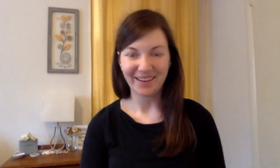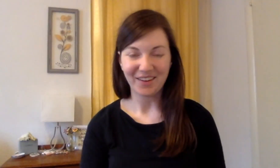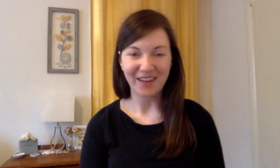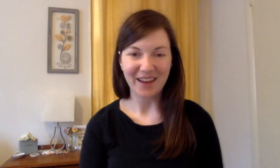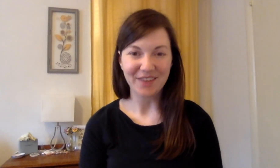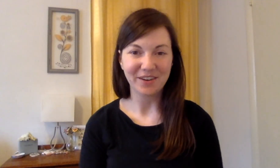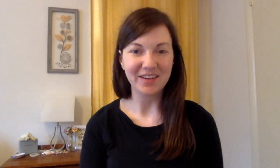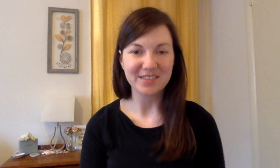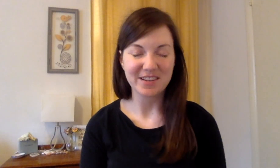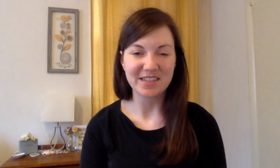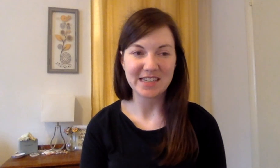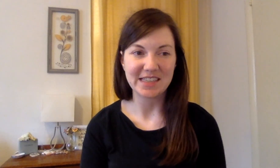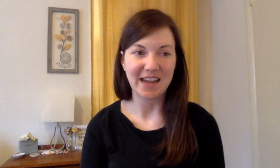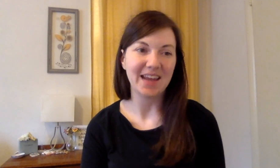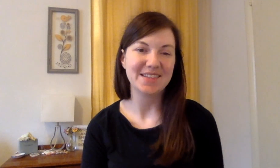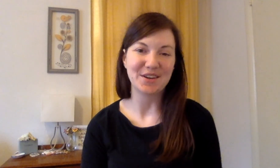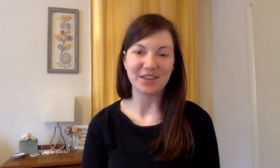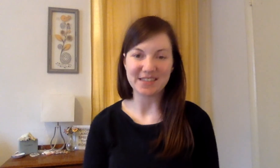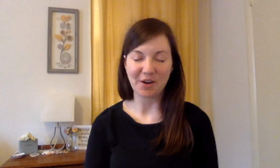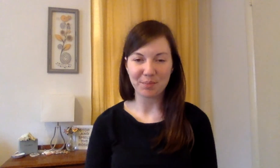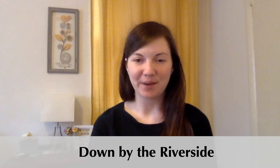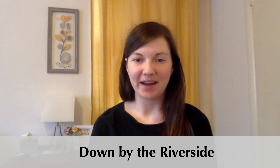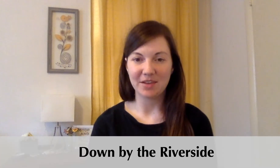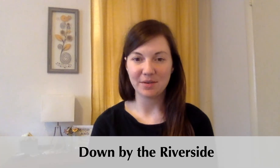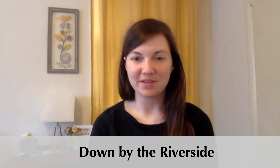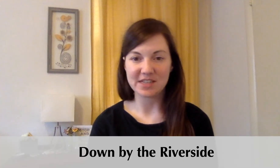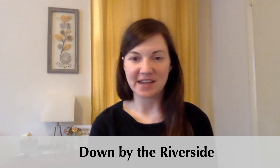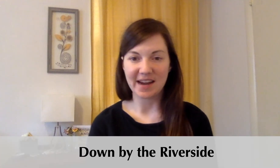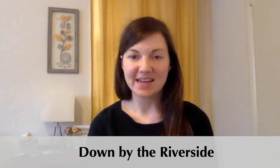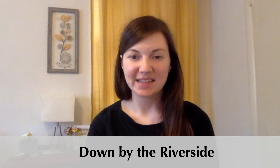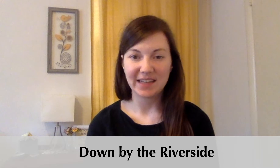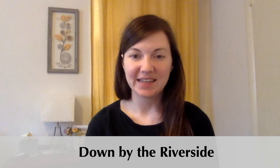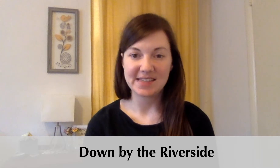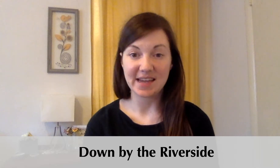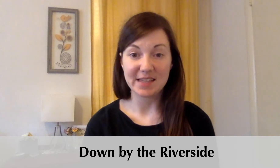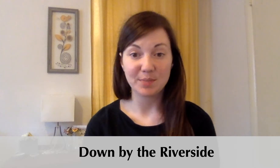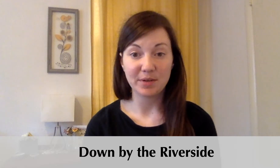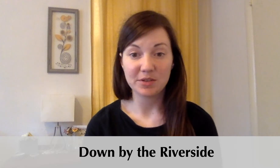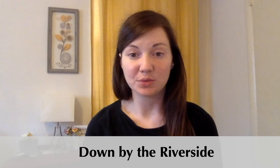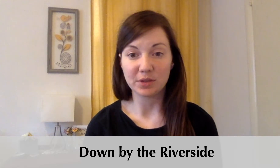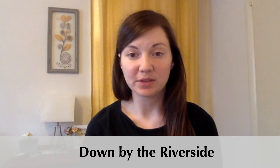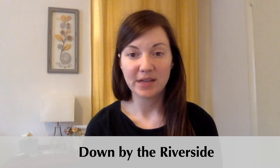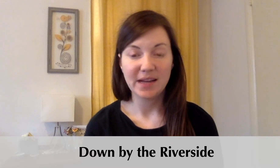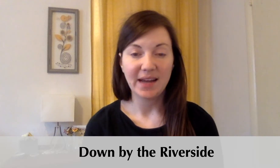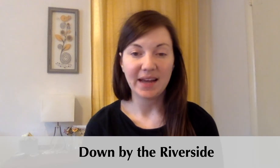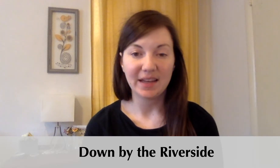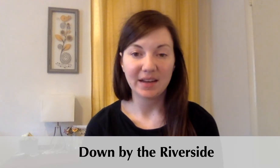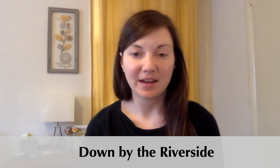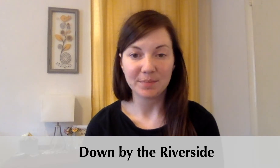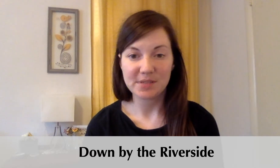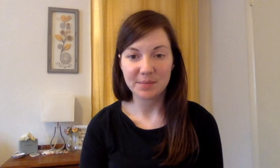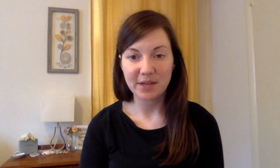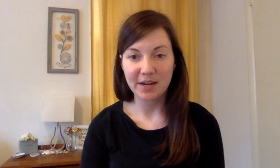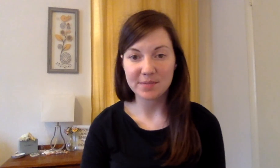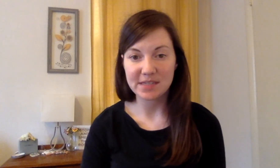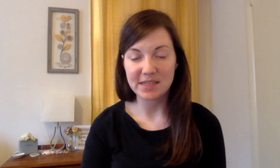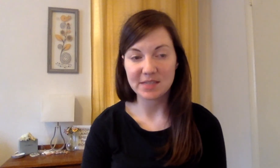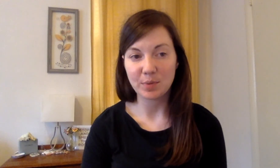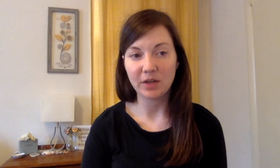Okay, our final song today is called Down by the Riverside, and it's a spiritual, and sometimes it's been